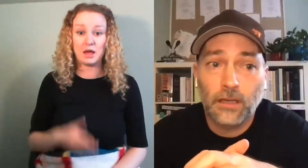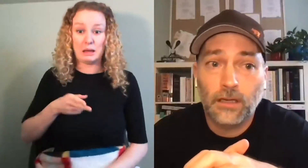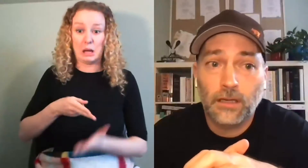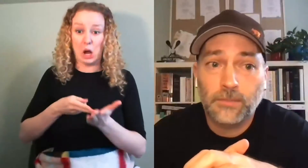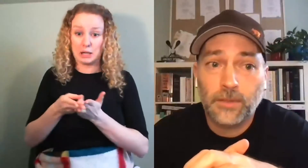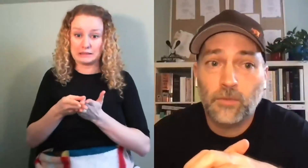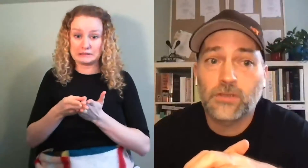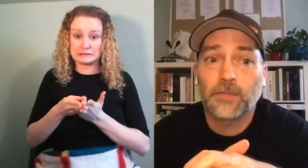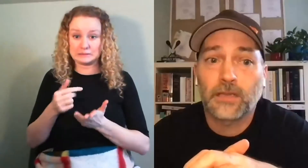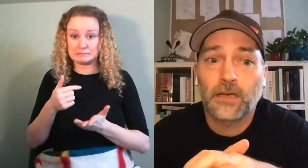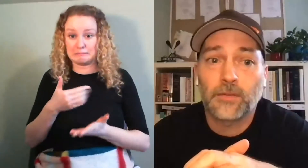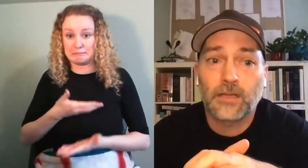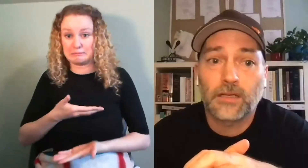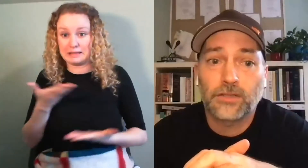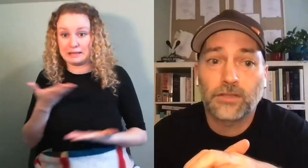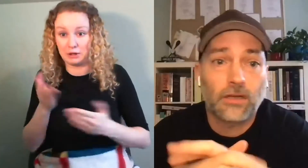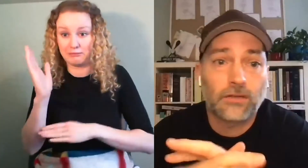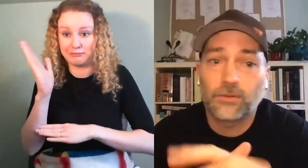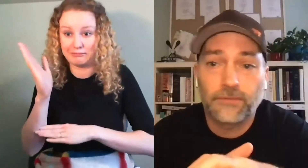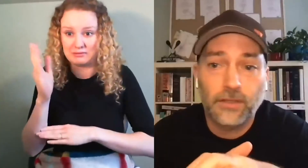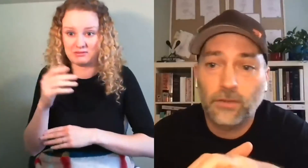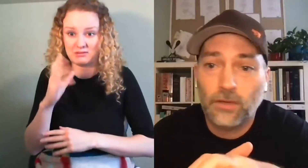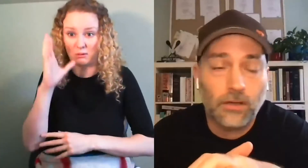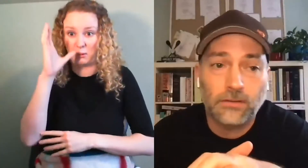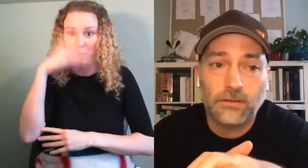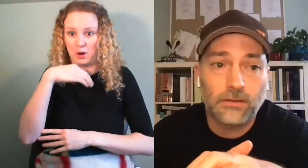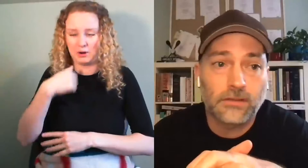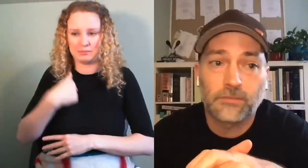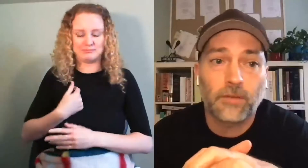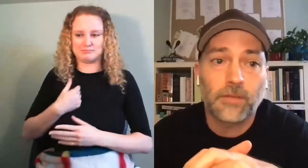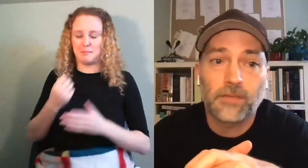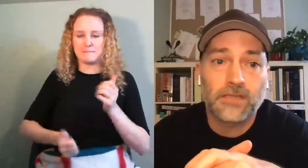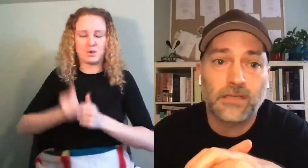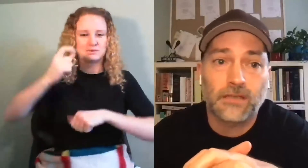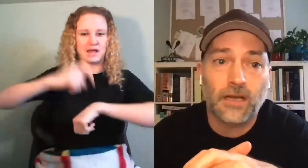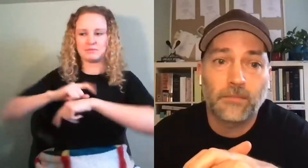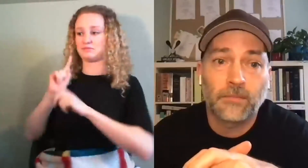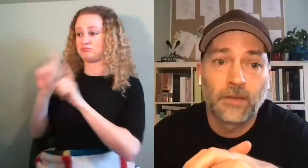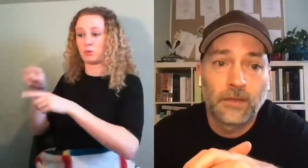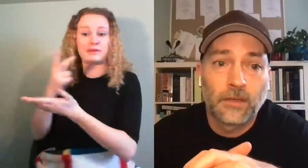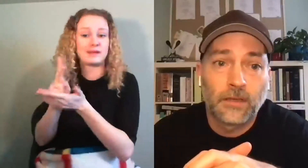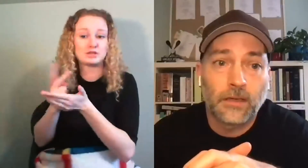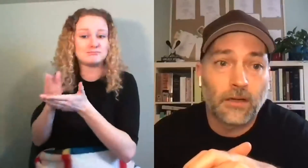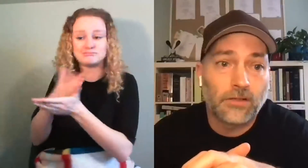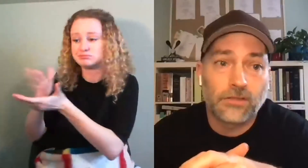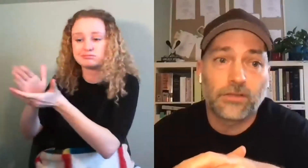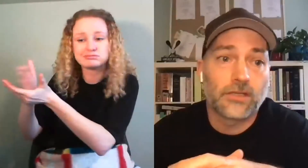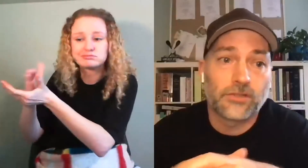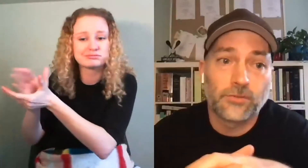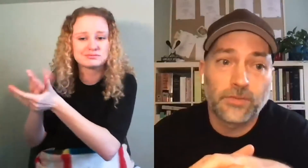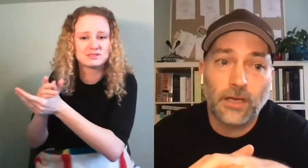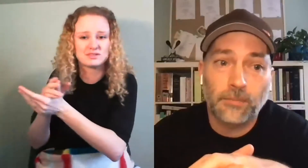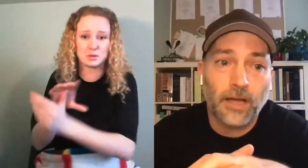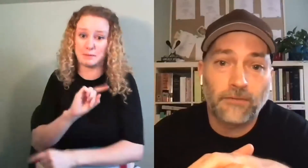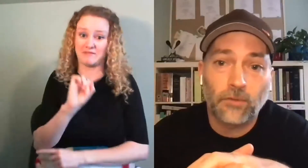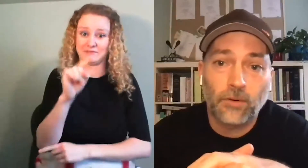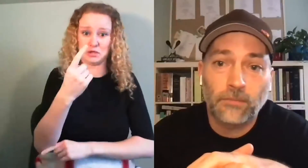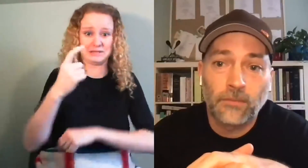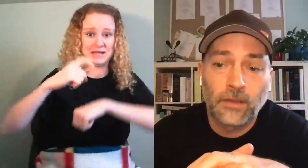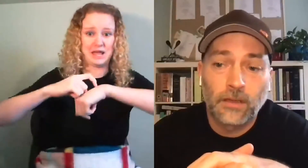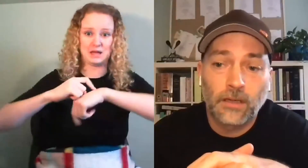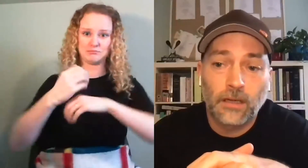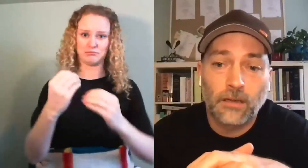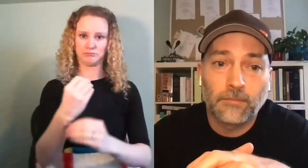weird. I spend most of my time in the kitchen, not doing video calls. This is probably my 6th time on a Zoom type